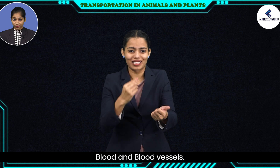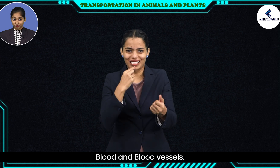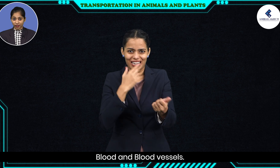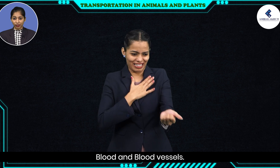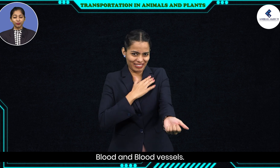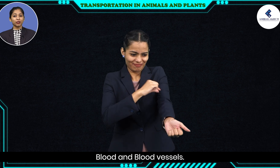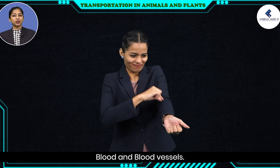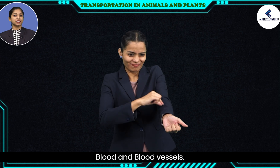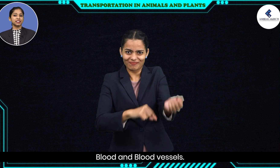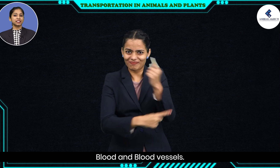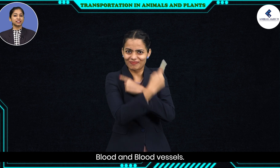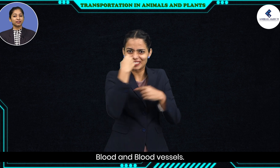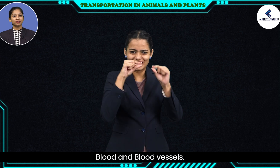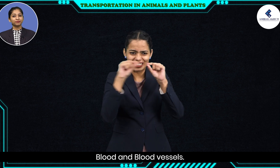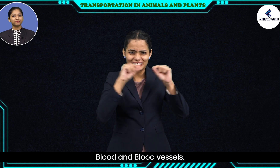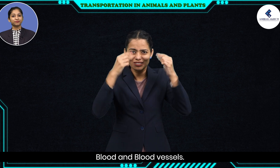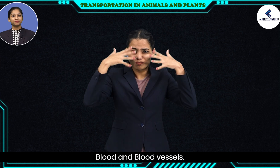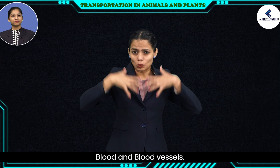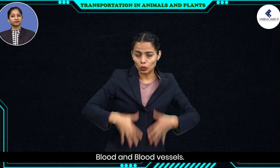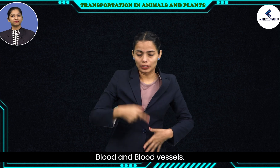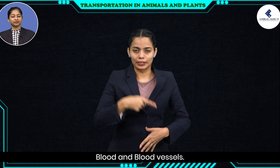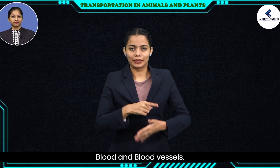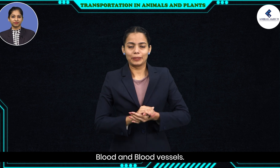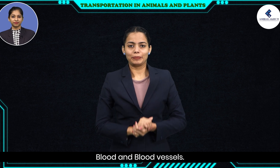blood and blood vessels.